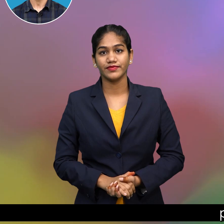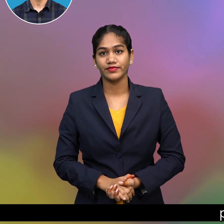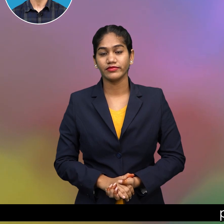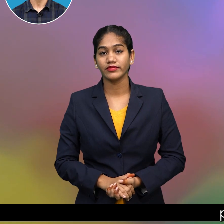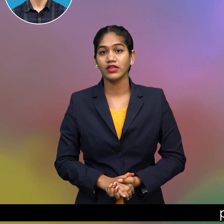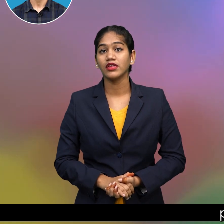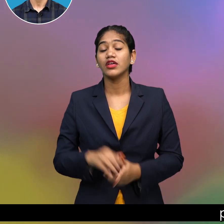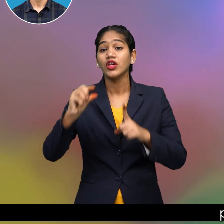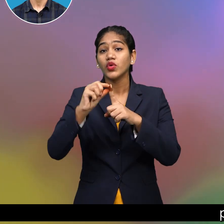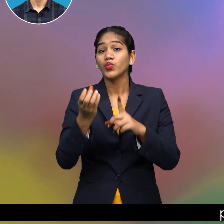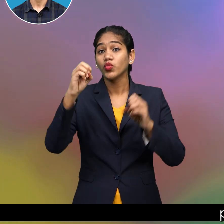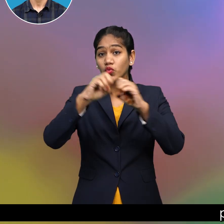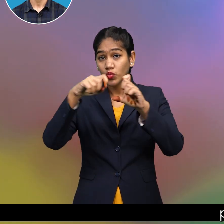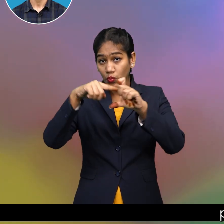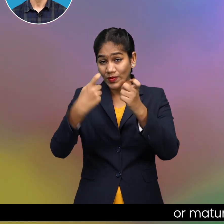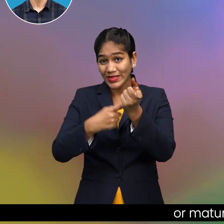puberty